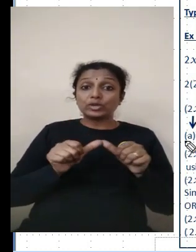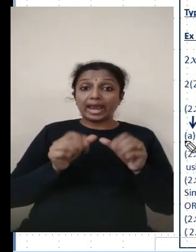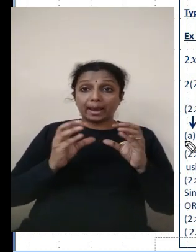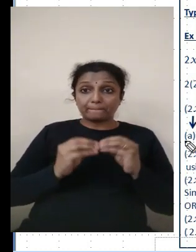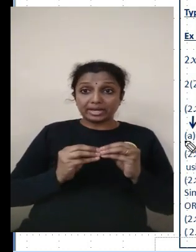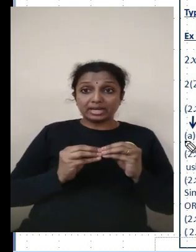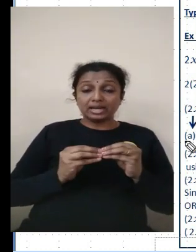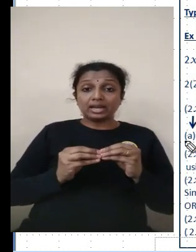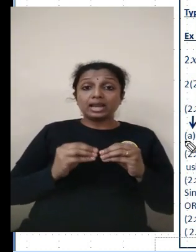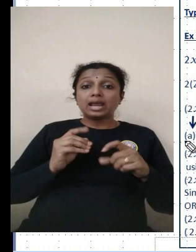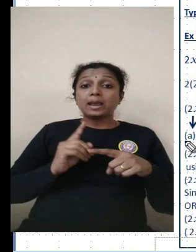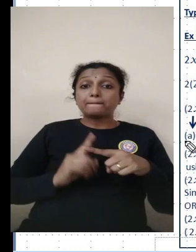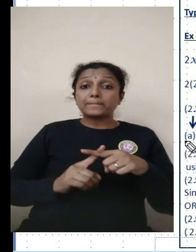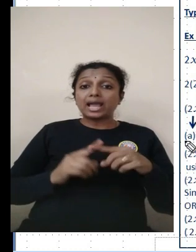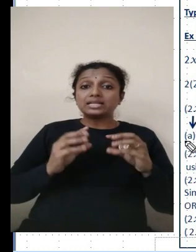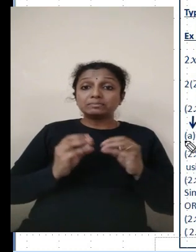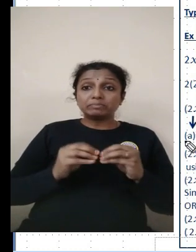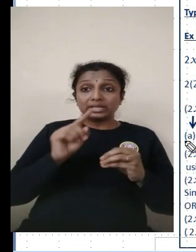pattern,